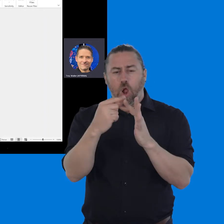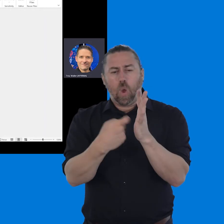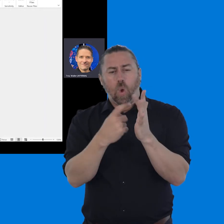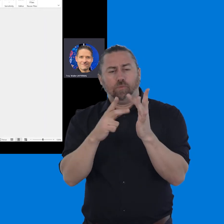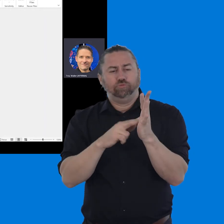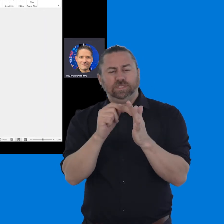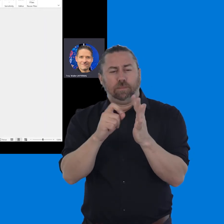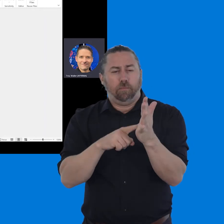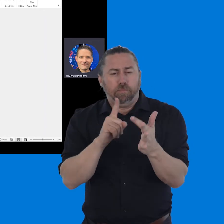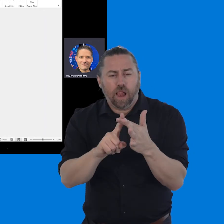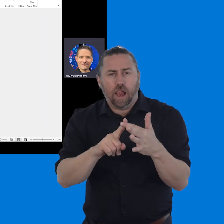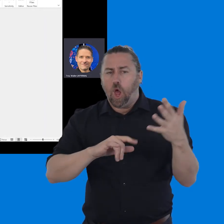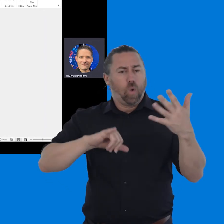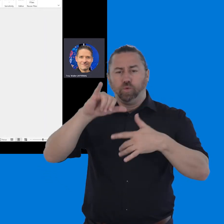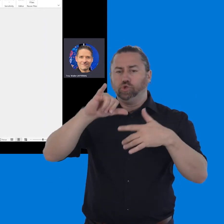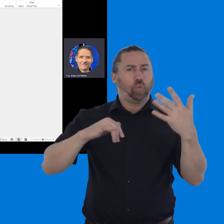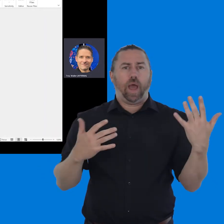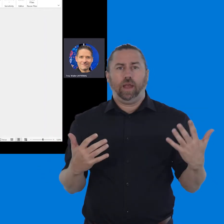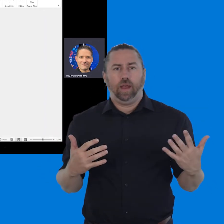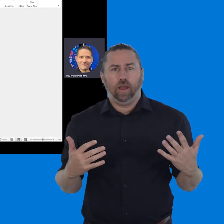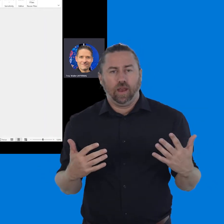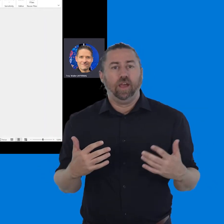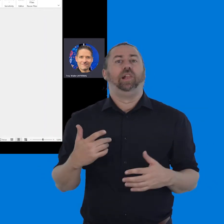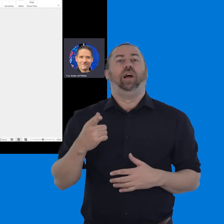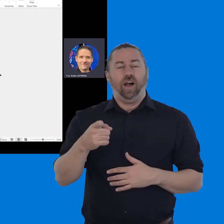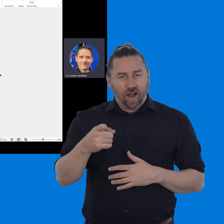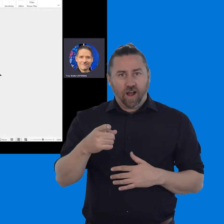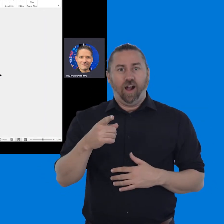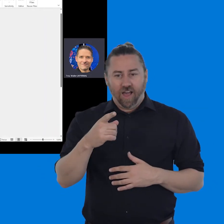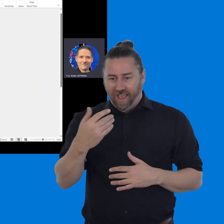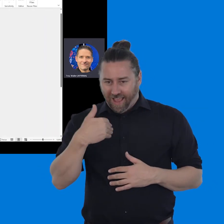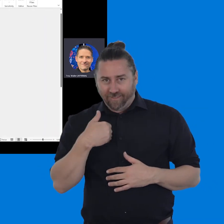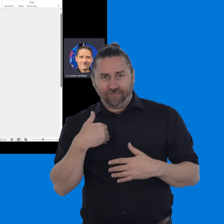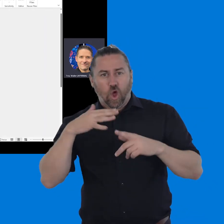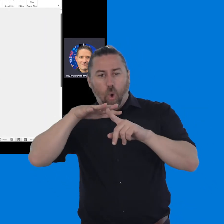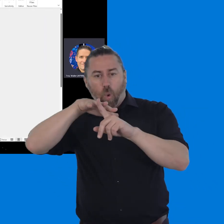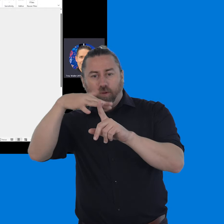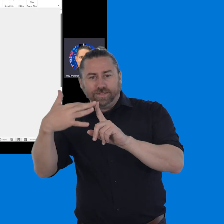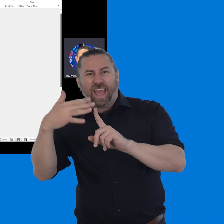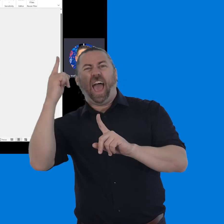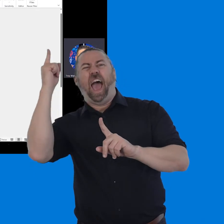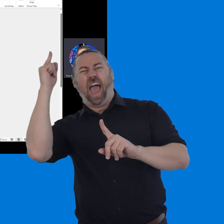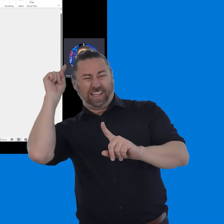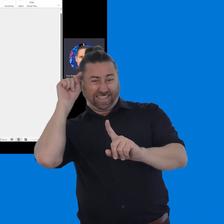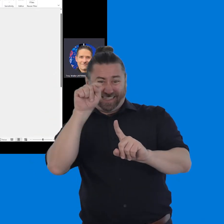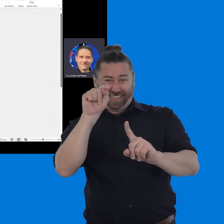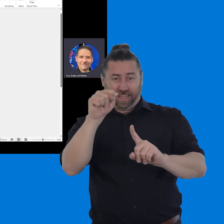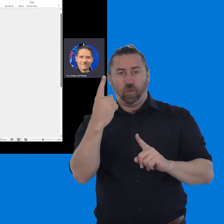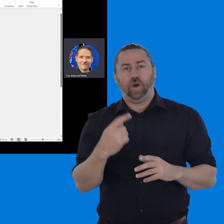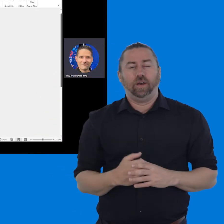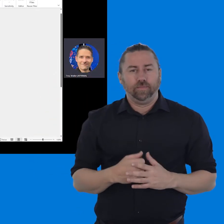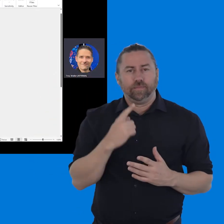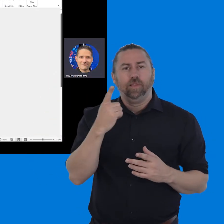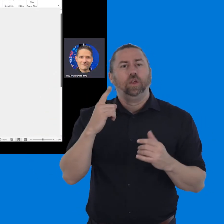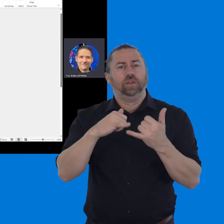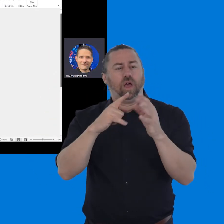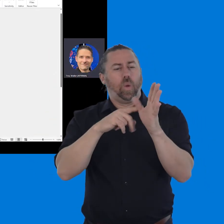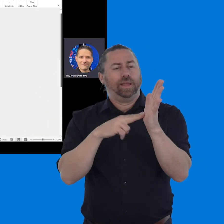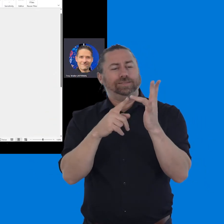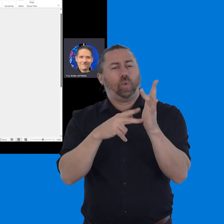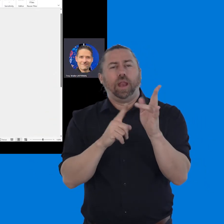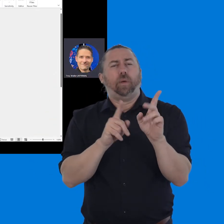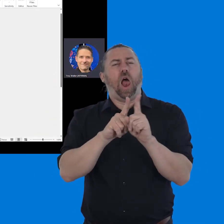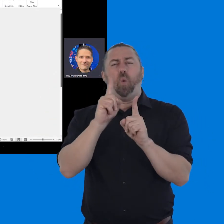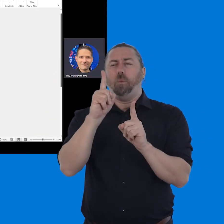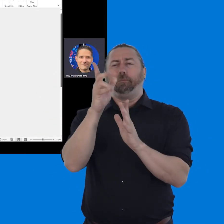it's this one. I click on it and on I go with my spelling correction. Now, we've chosen to show synonyms as opposed